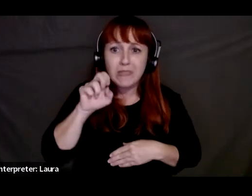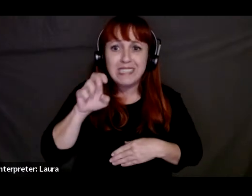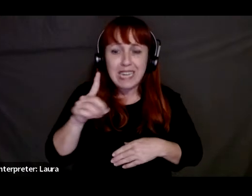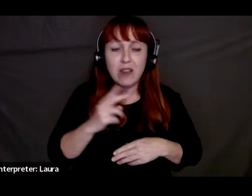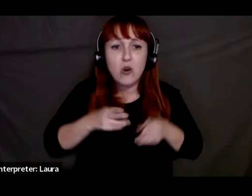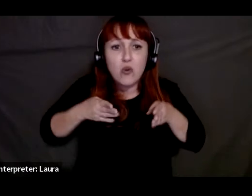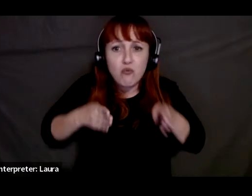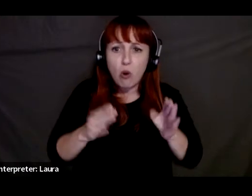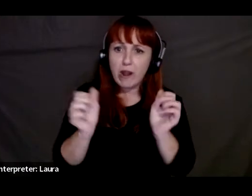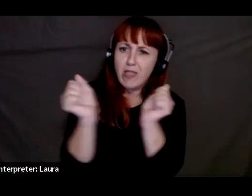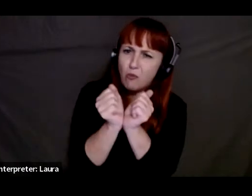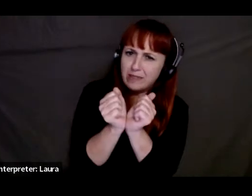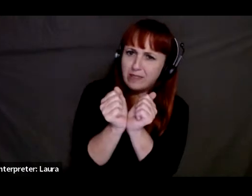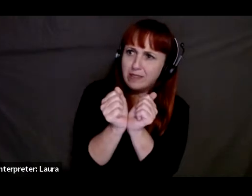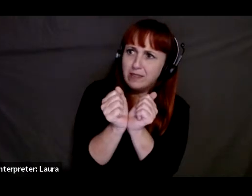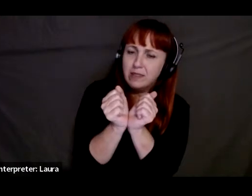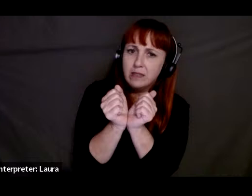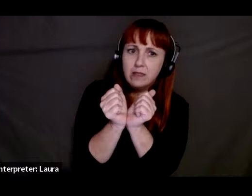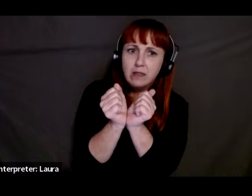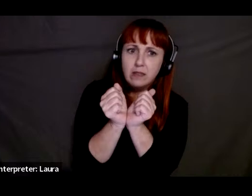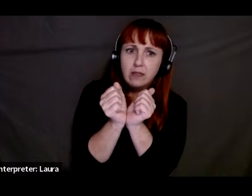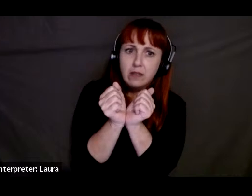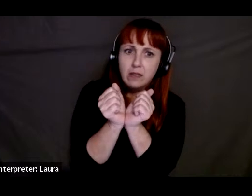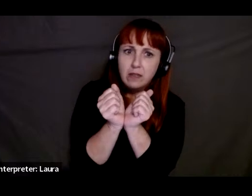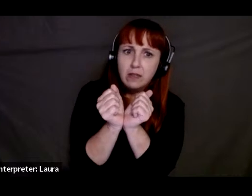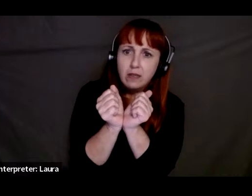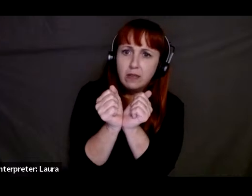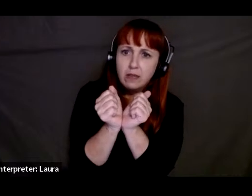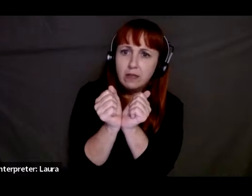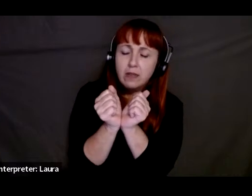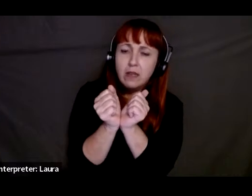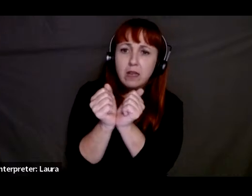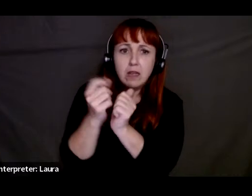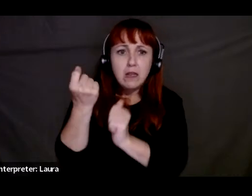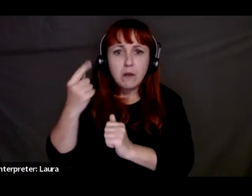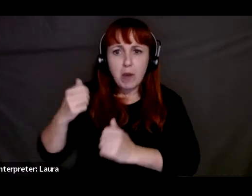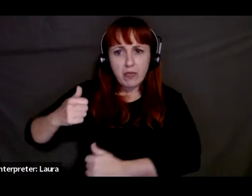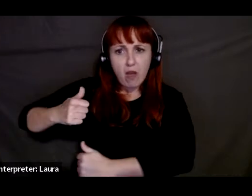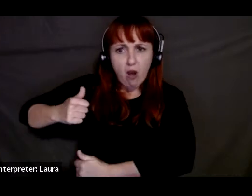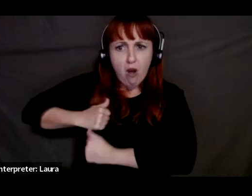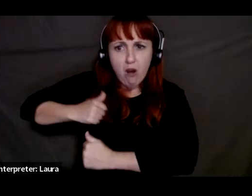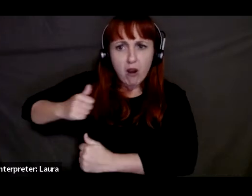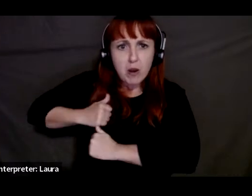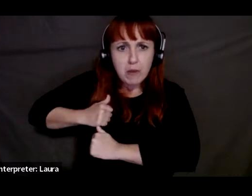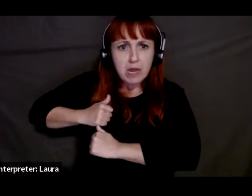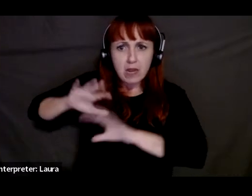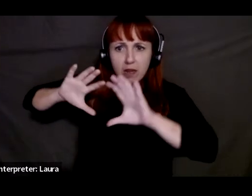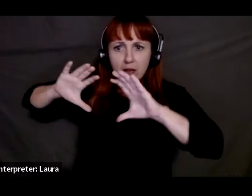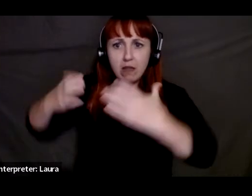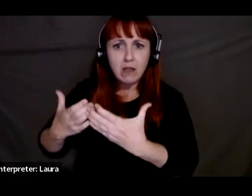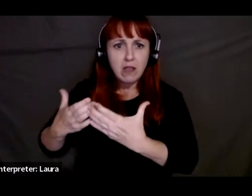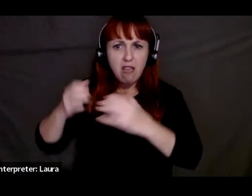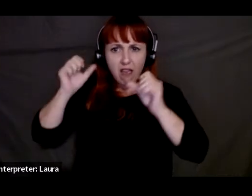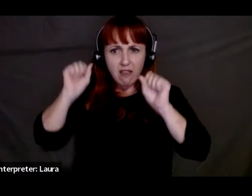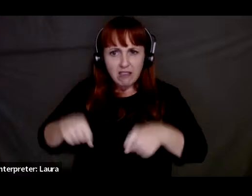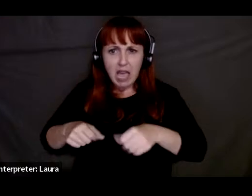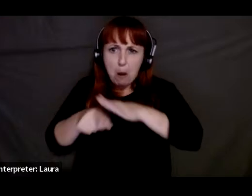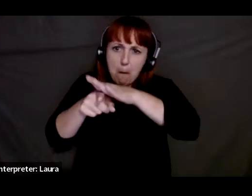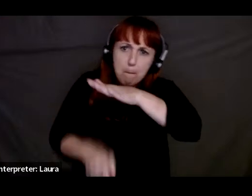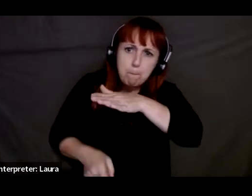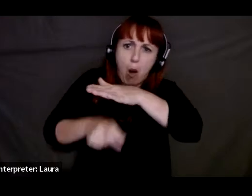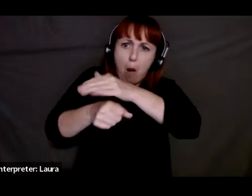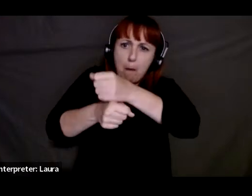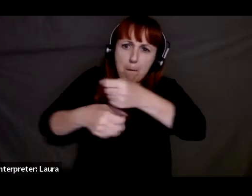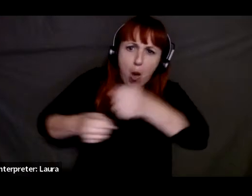and we got arrested. But the army and the military can bomb and